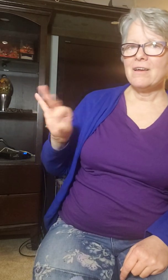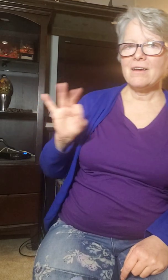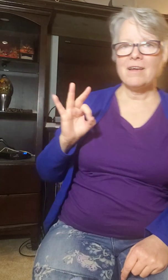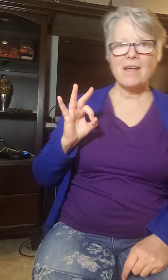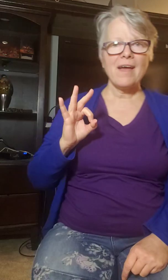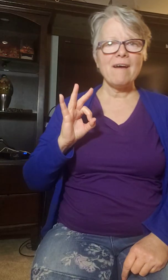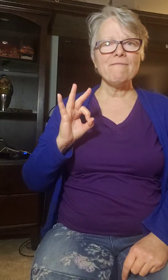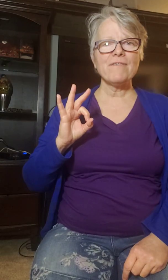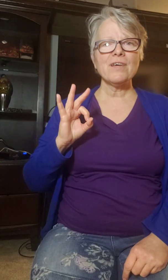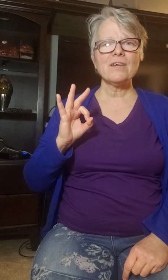F.